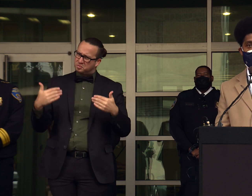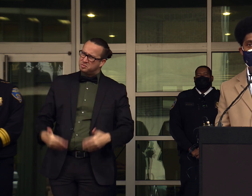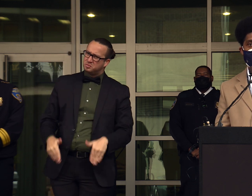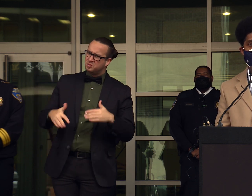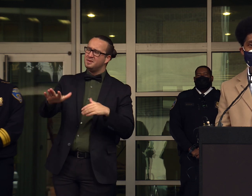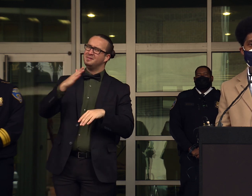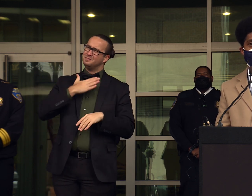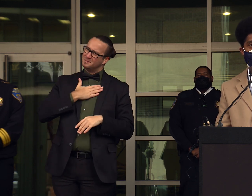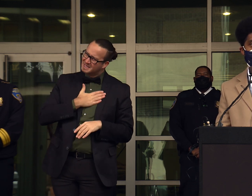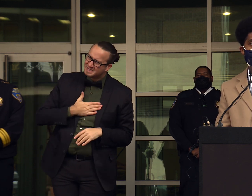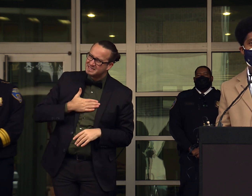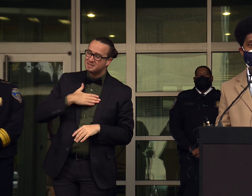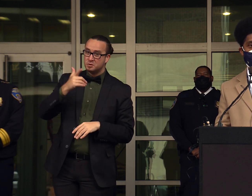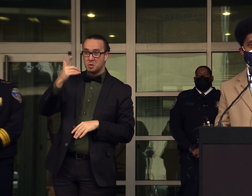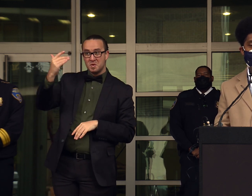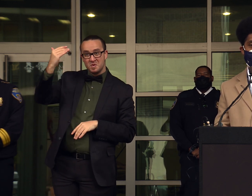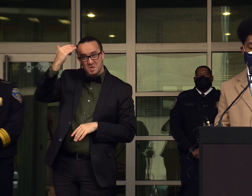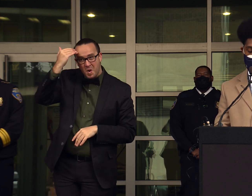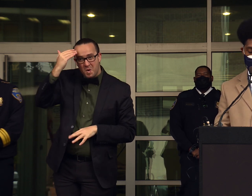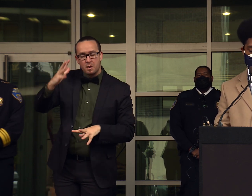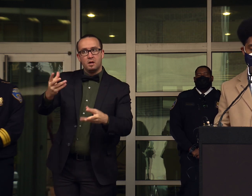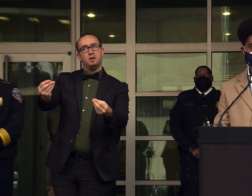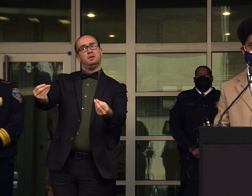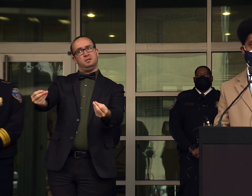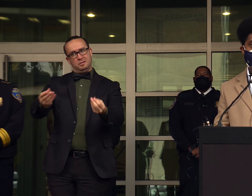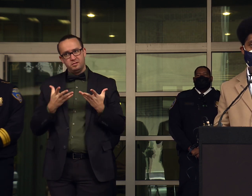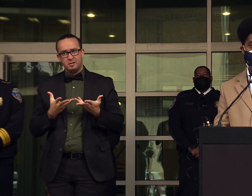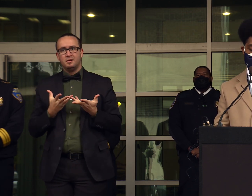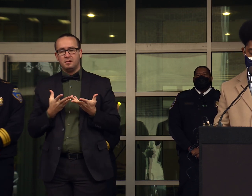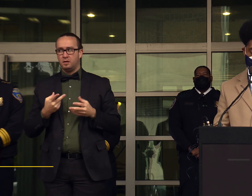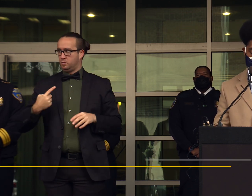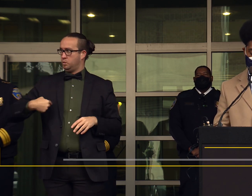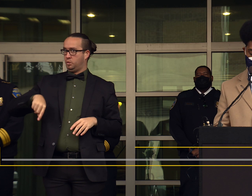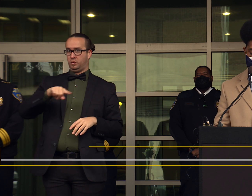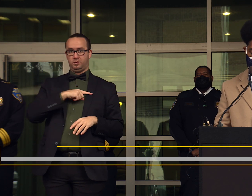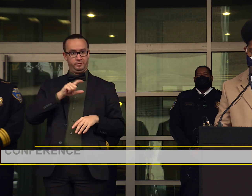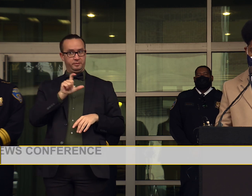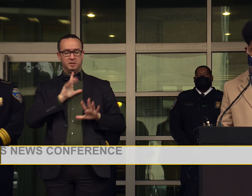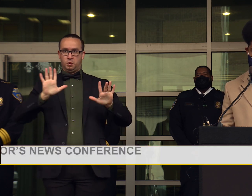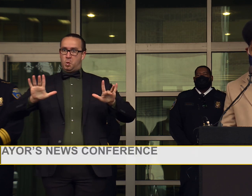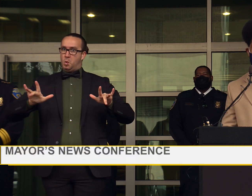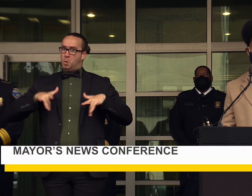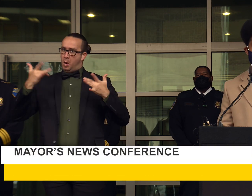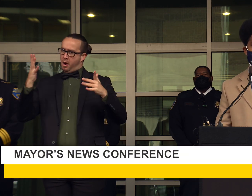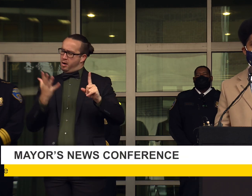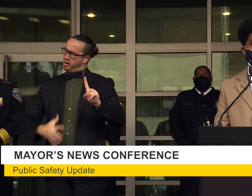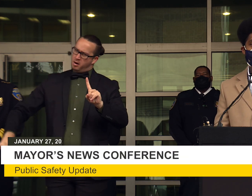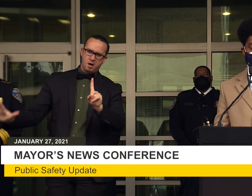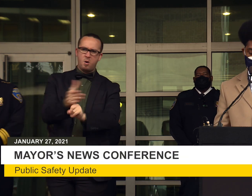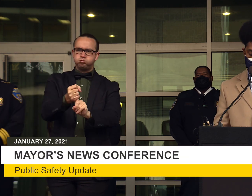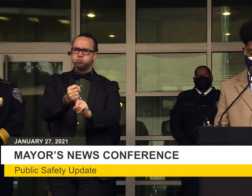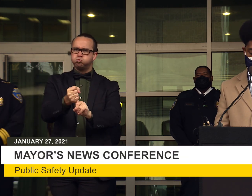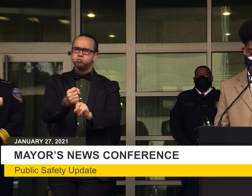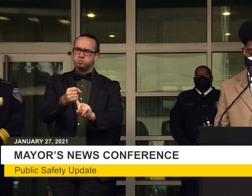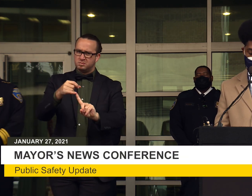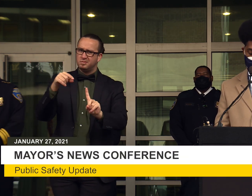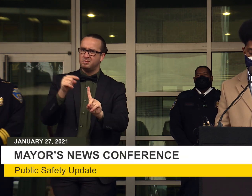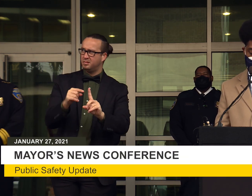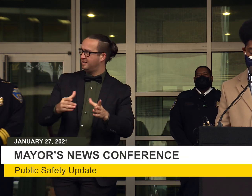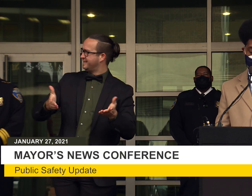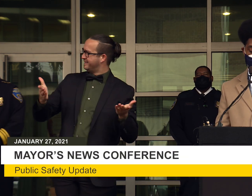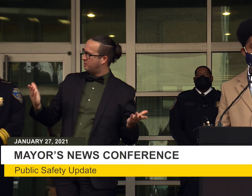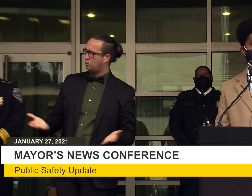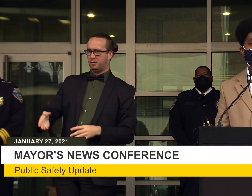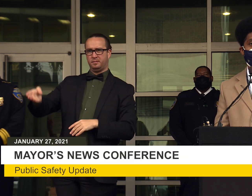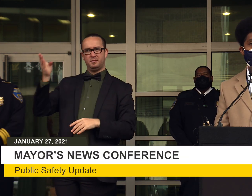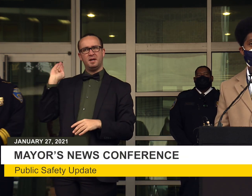we were able to go and apprehend some individuals that were committing violence in the city of Baltimore. The shift in strategy announced